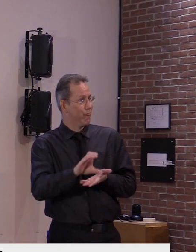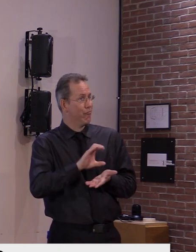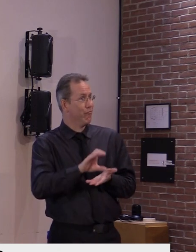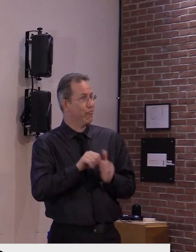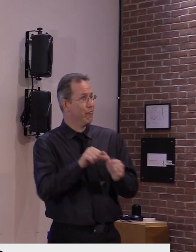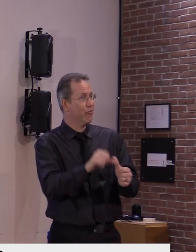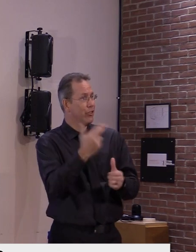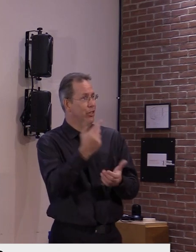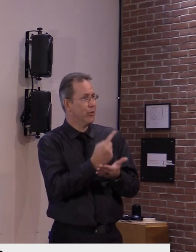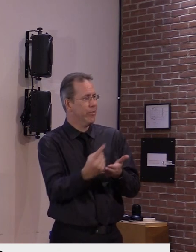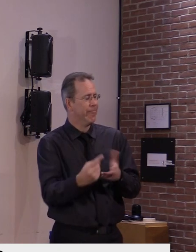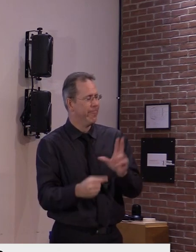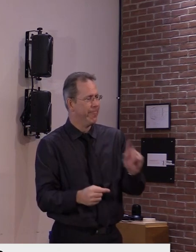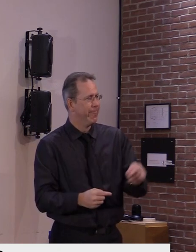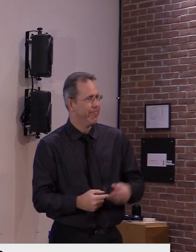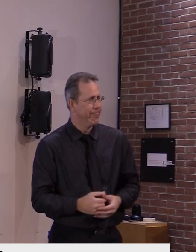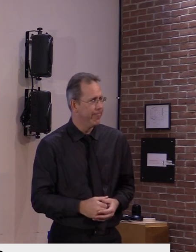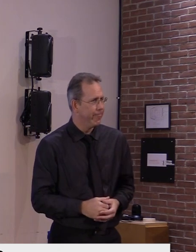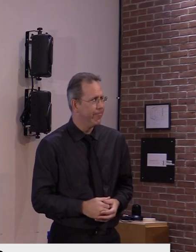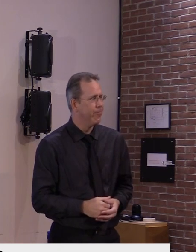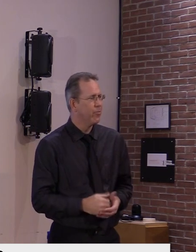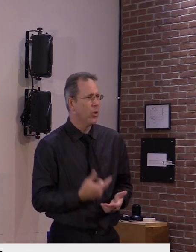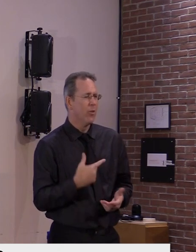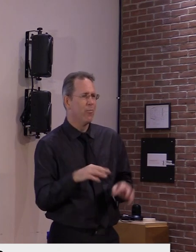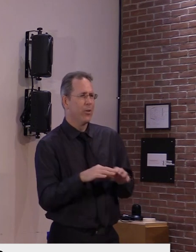federal level act as quickly as possible.